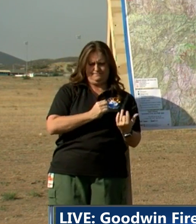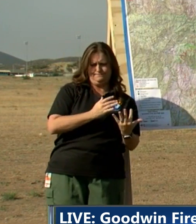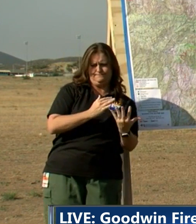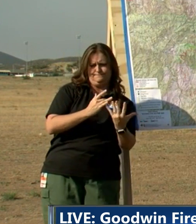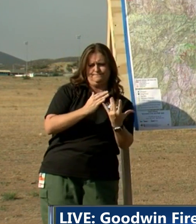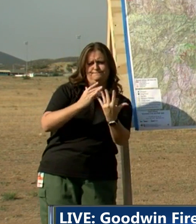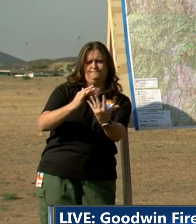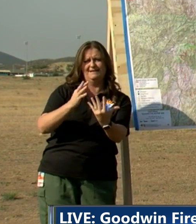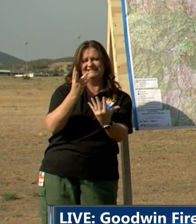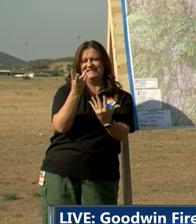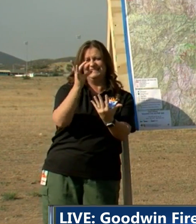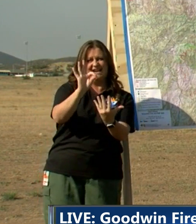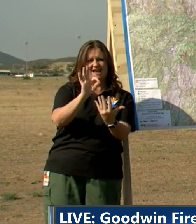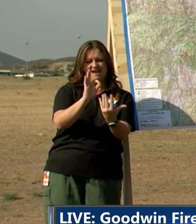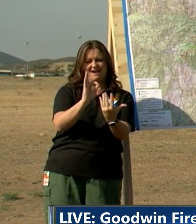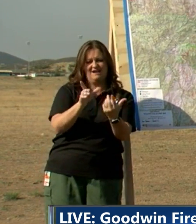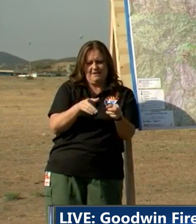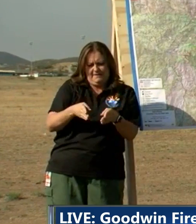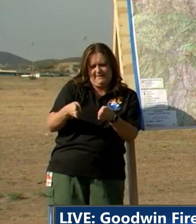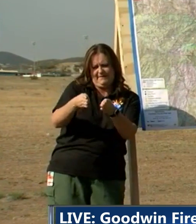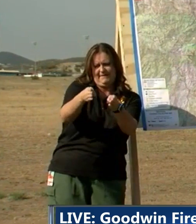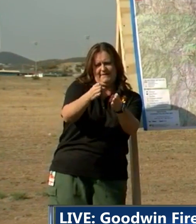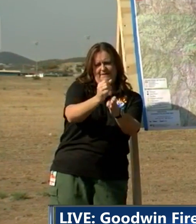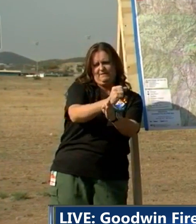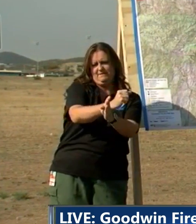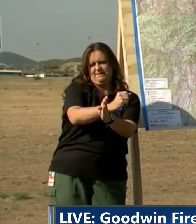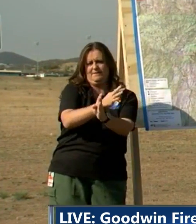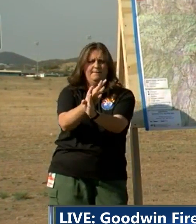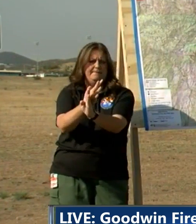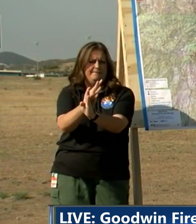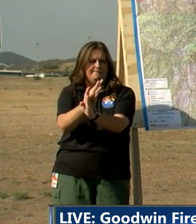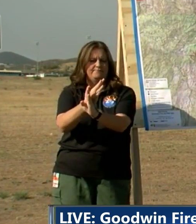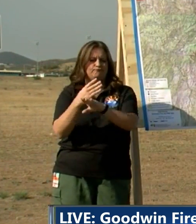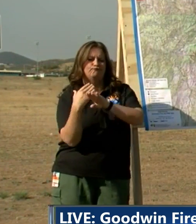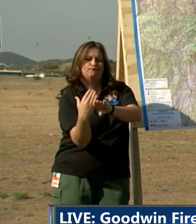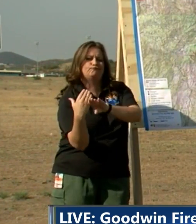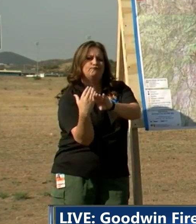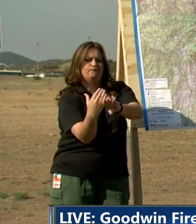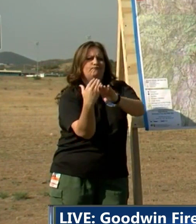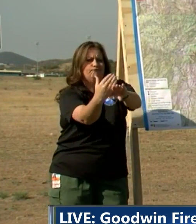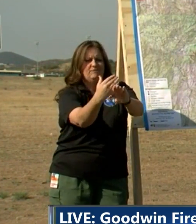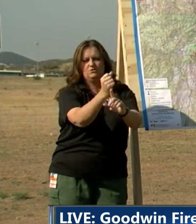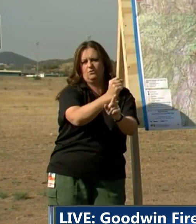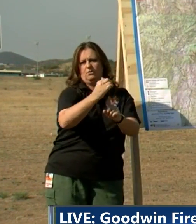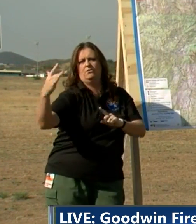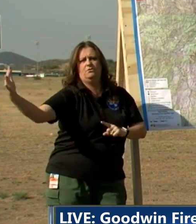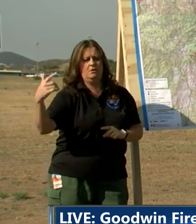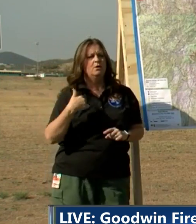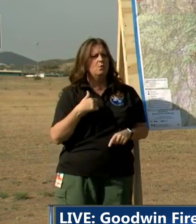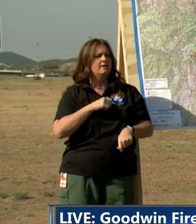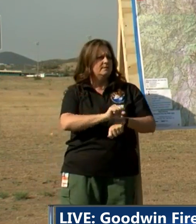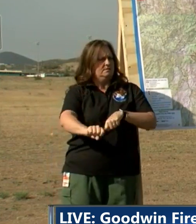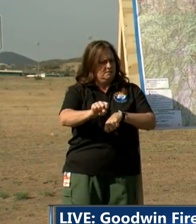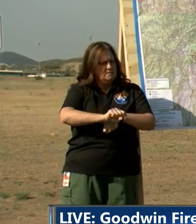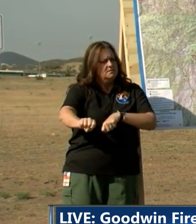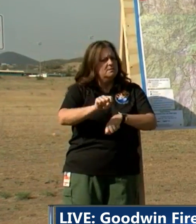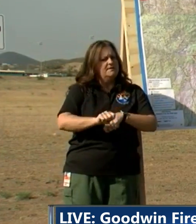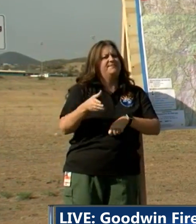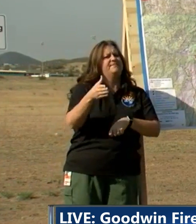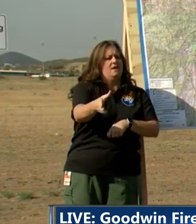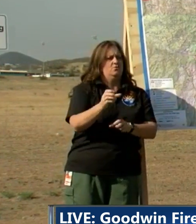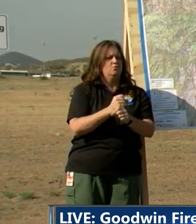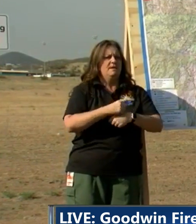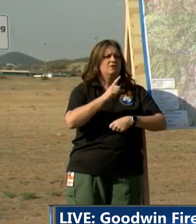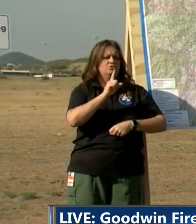against Highway 69 and gave us a good solid buffer to work off of. So we've been working real hard in there to make sure that